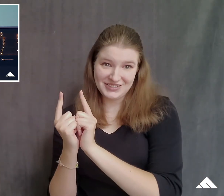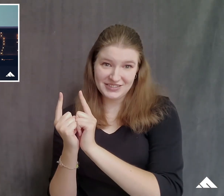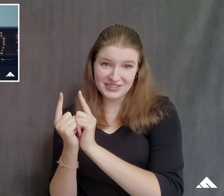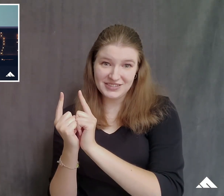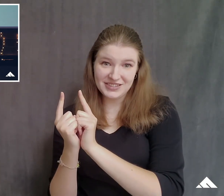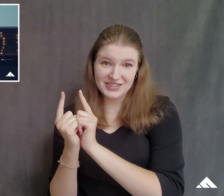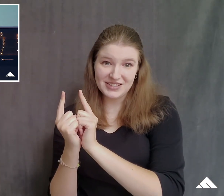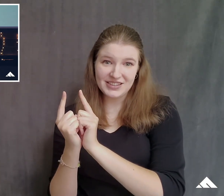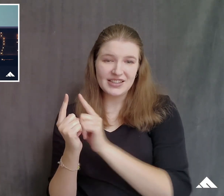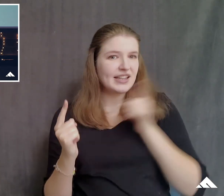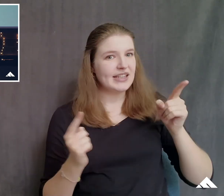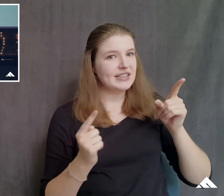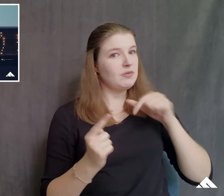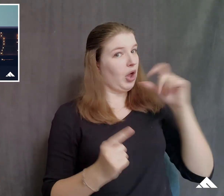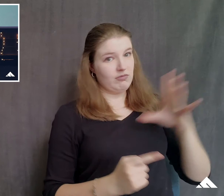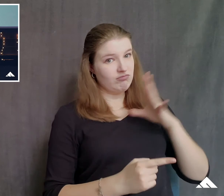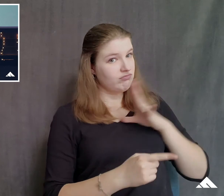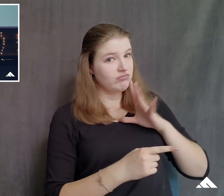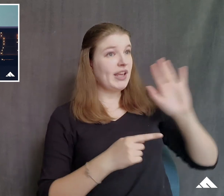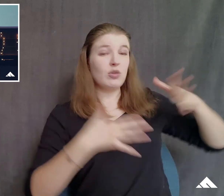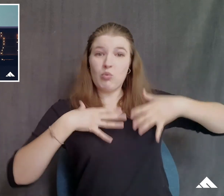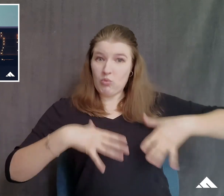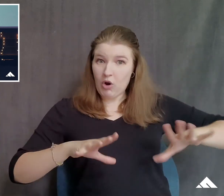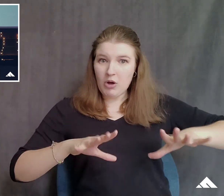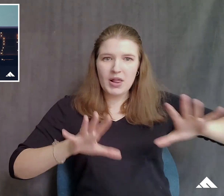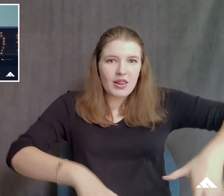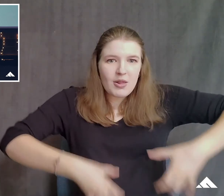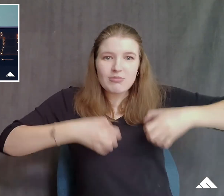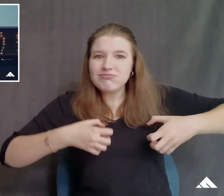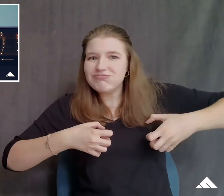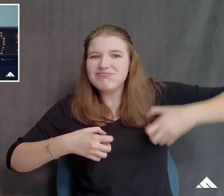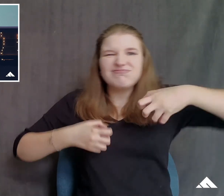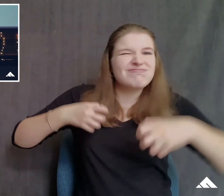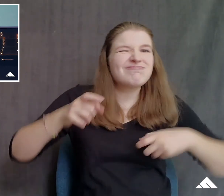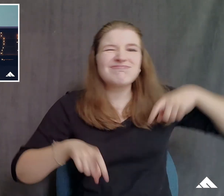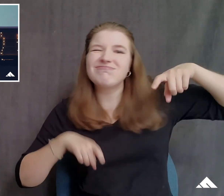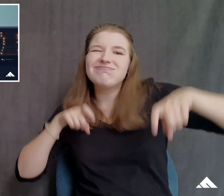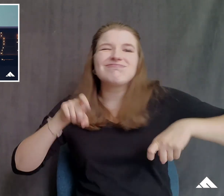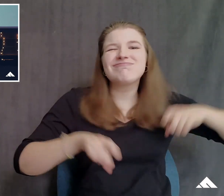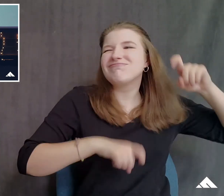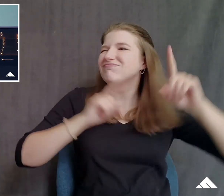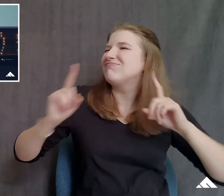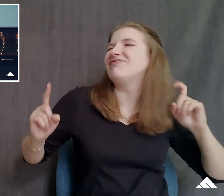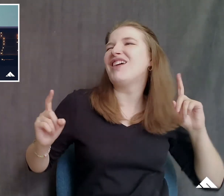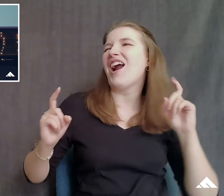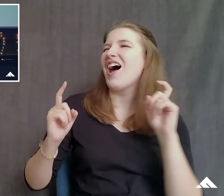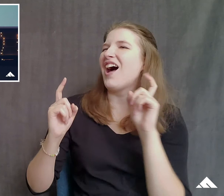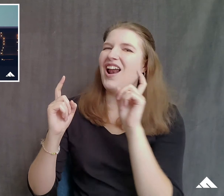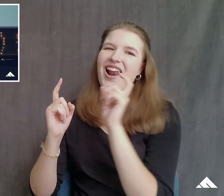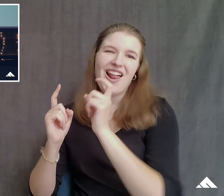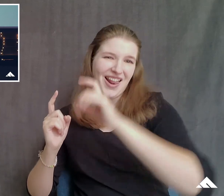He does this most undignified thing in the story. He gathers up his robe like a skirt, and he starts running to his boy.